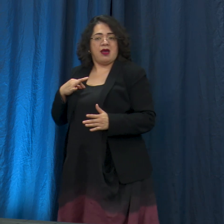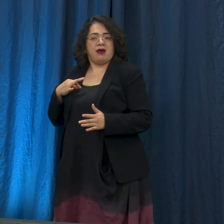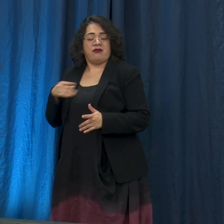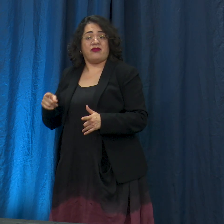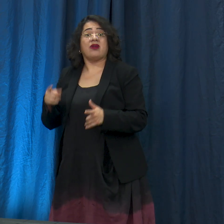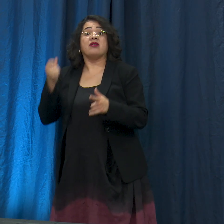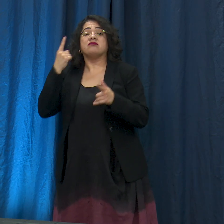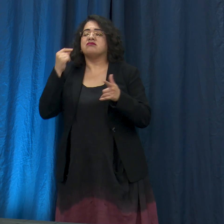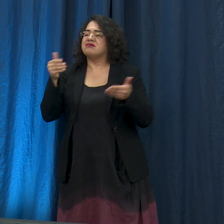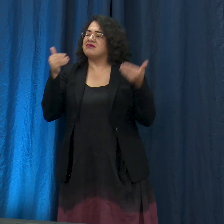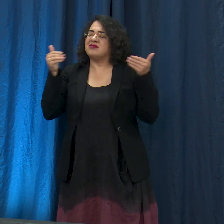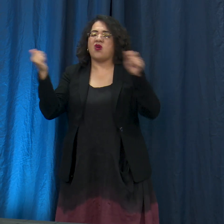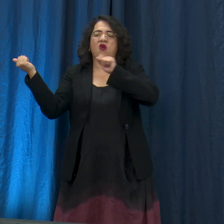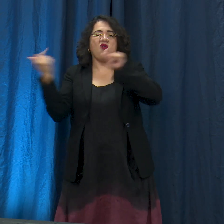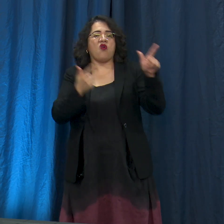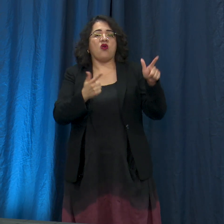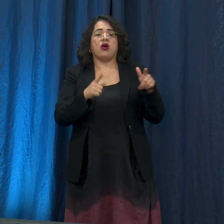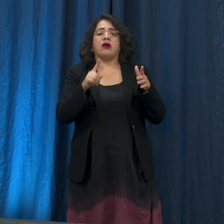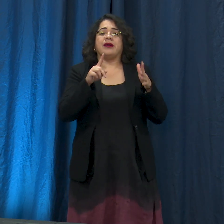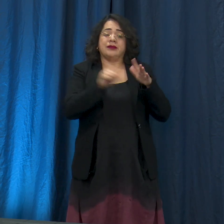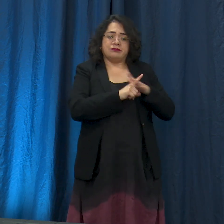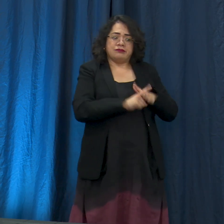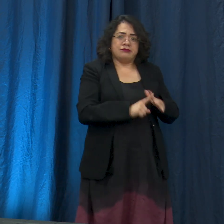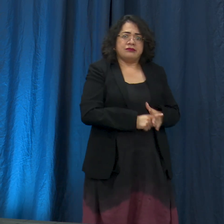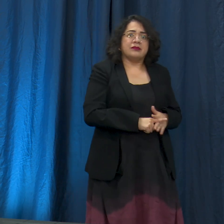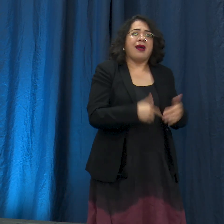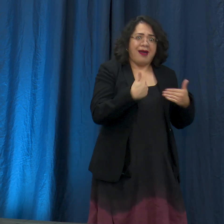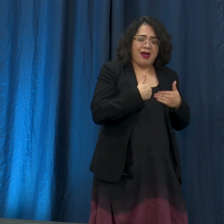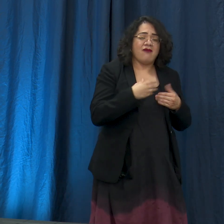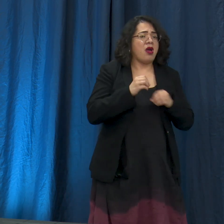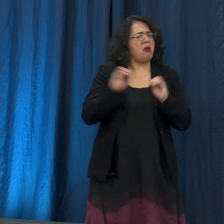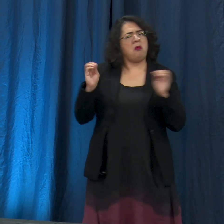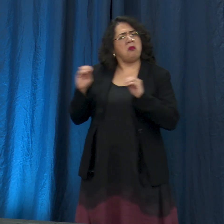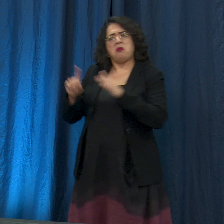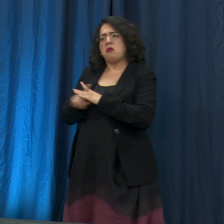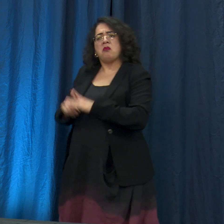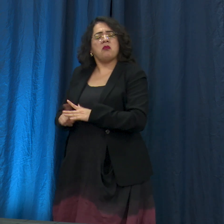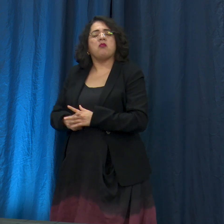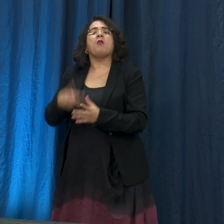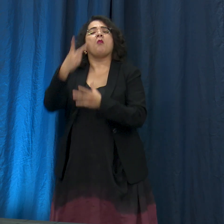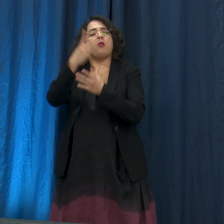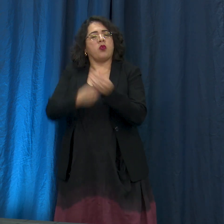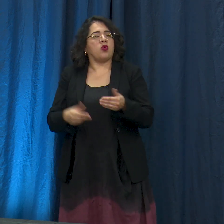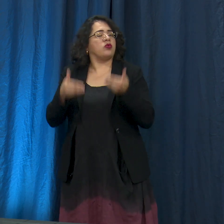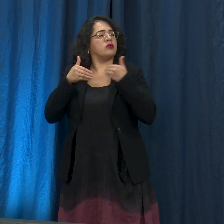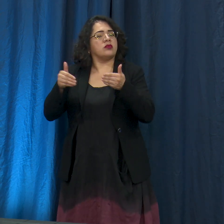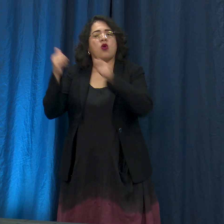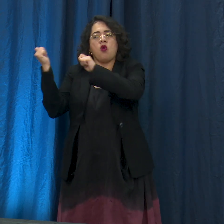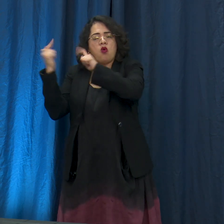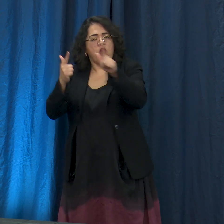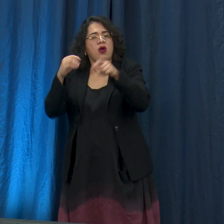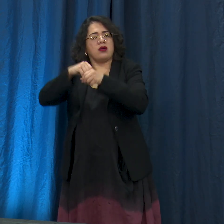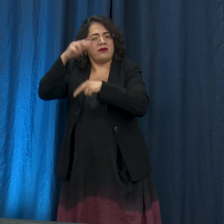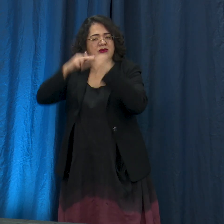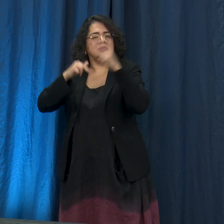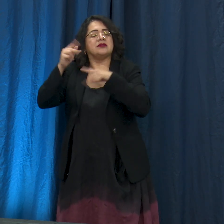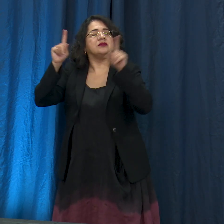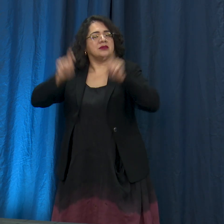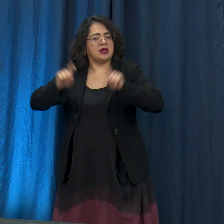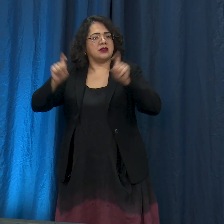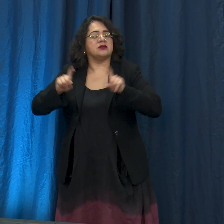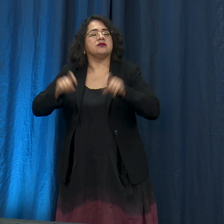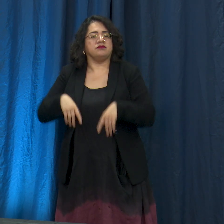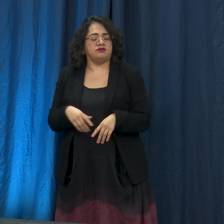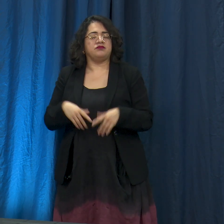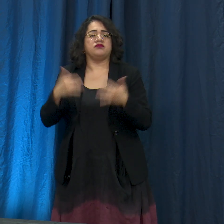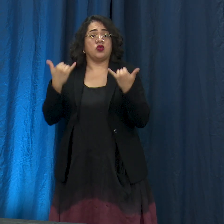symptomatic or not, as was recently recommended by the California Department of Public Health. We are currently ramping up these testing